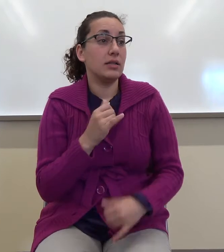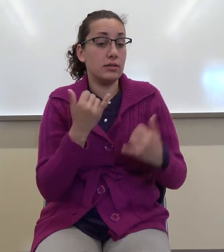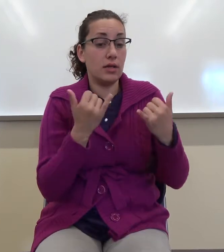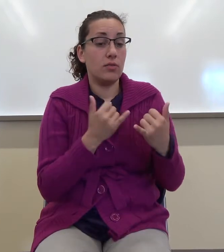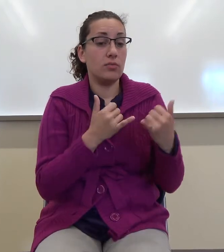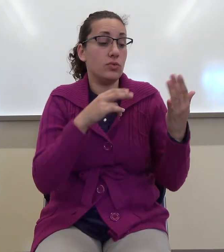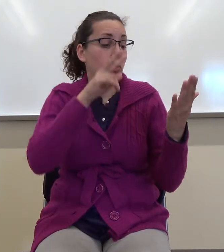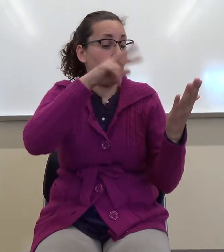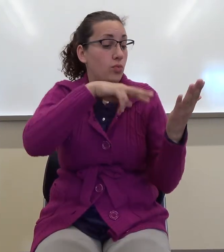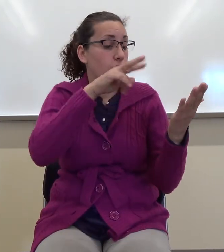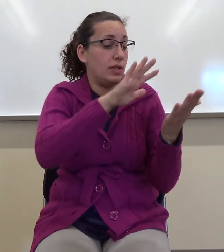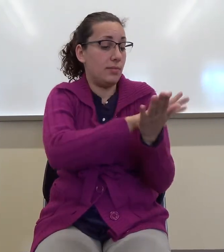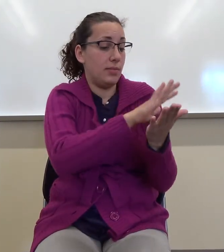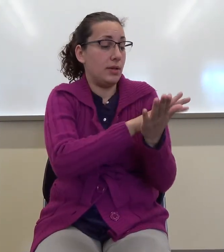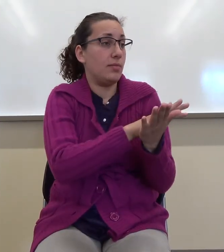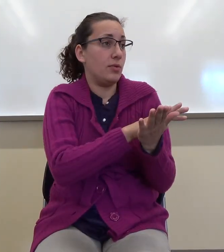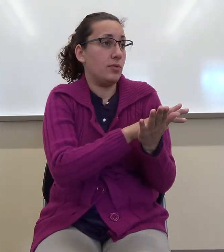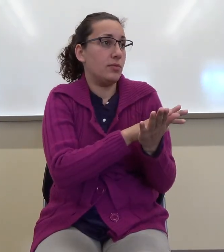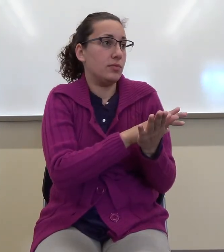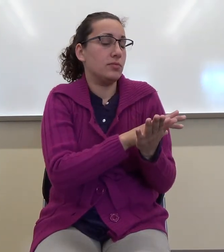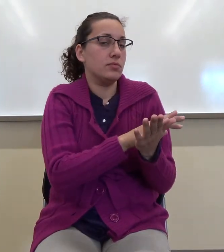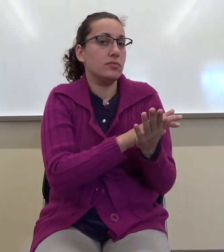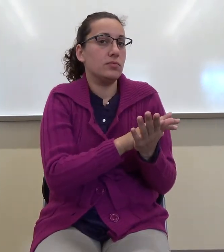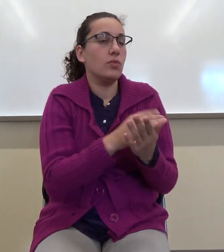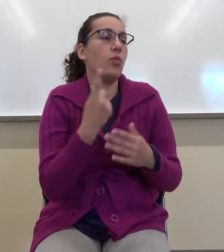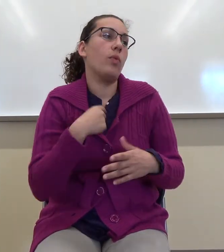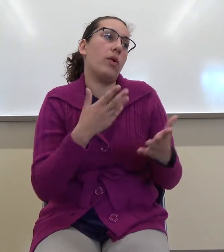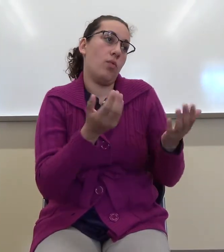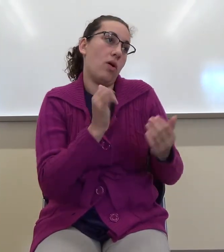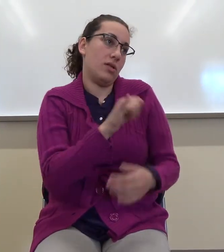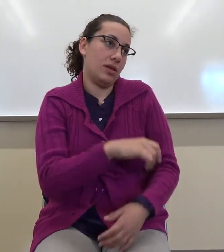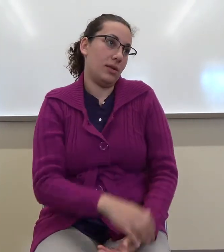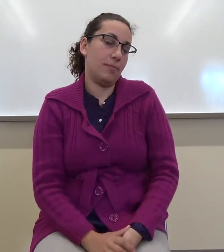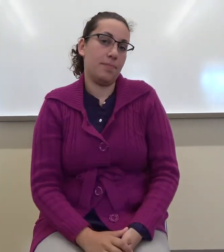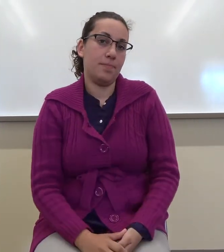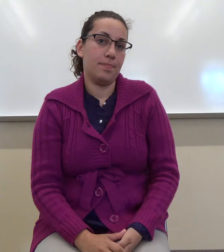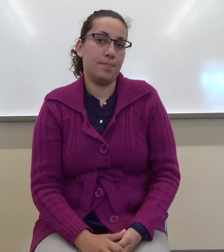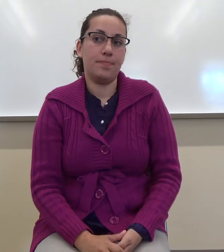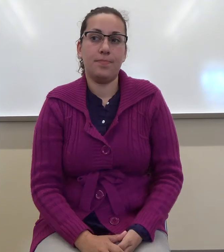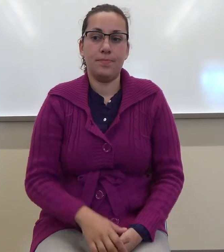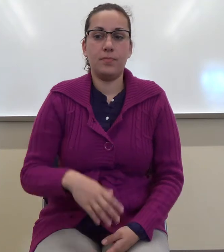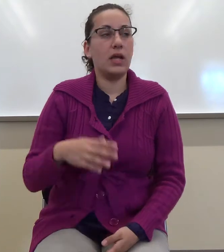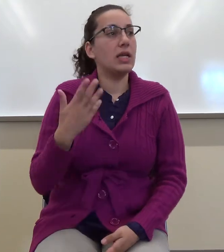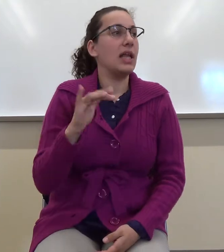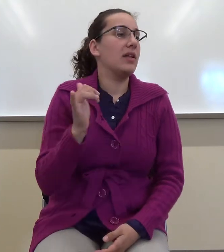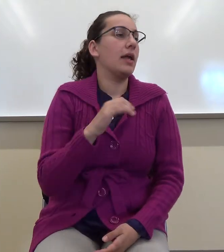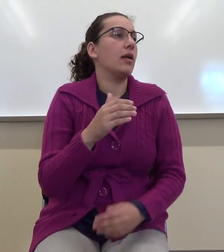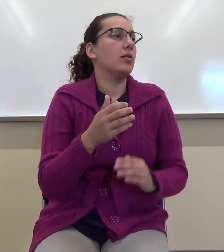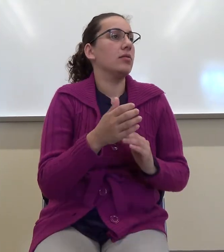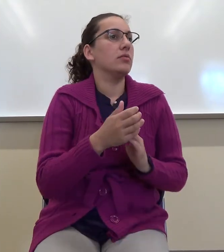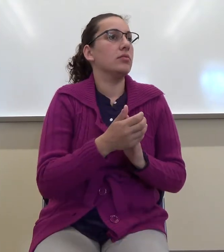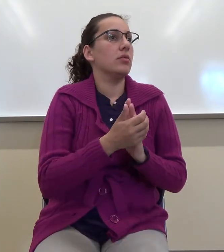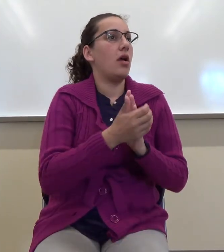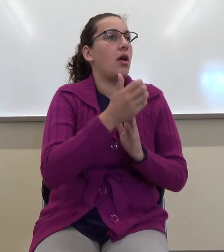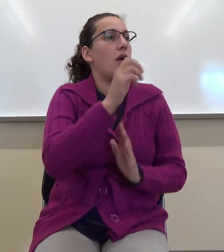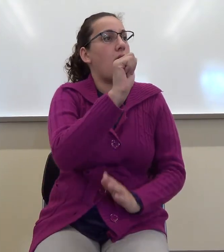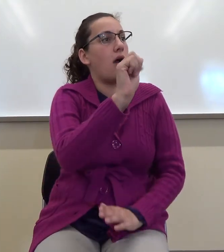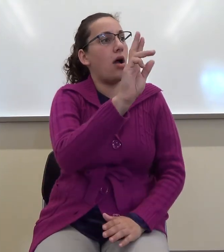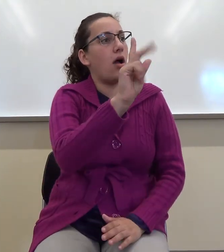something that you have to read, that's what we want, is that this becomes kind of an automatic thing for you when you sit